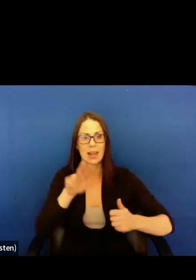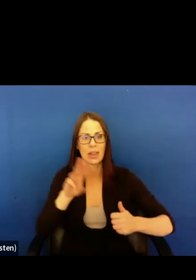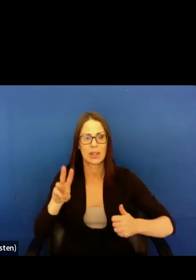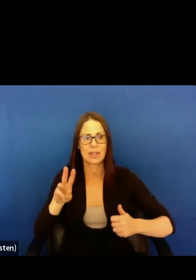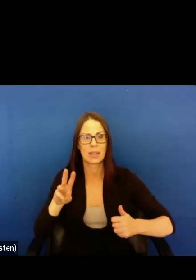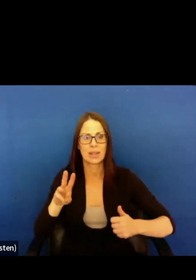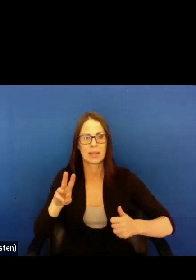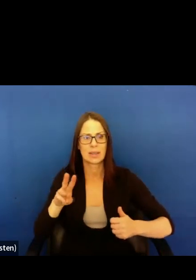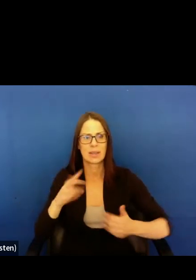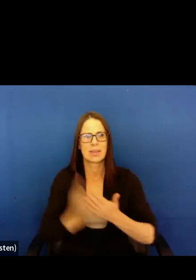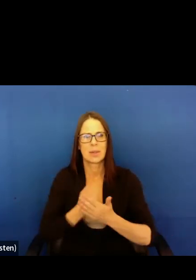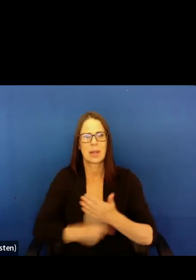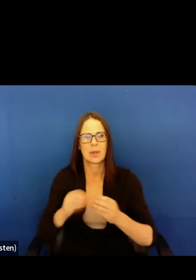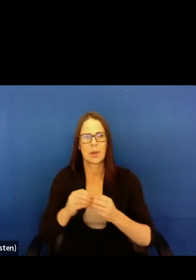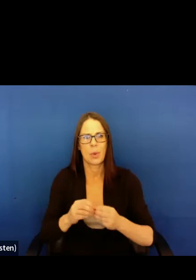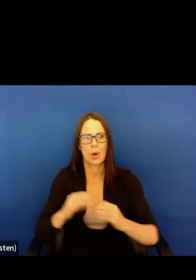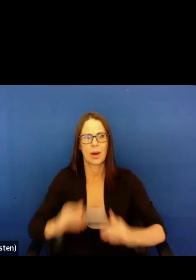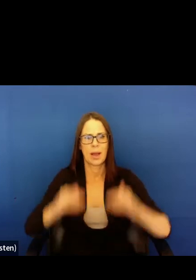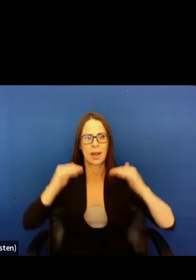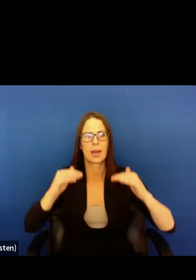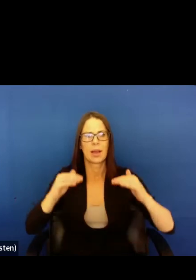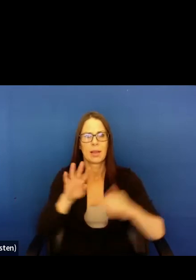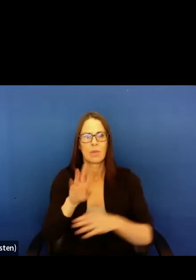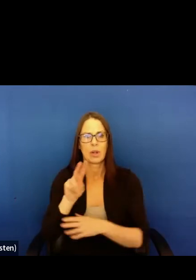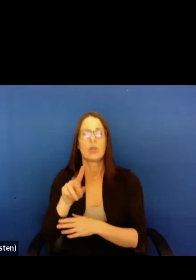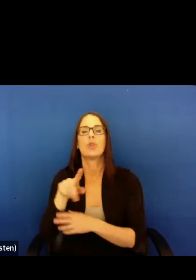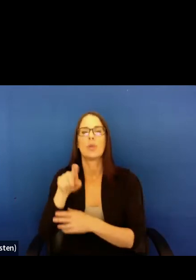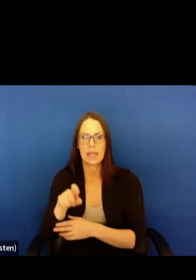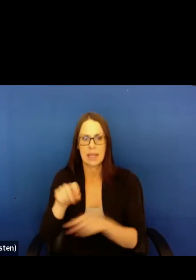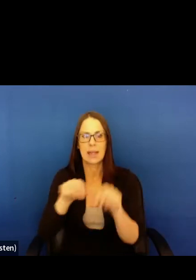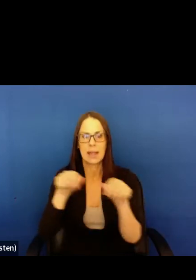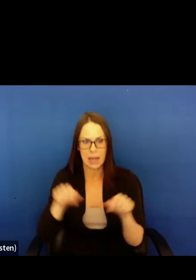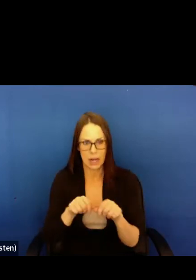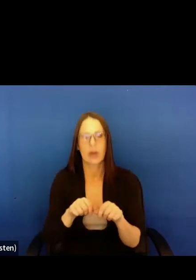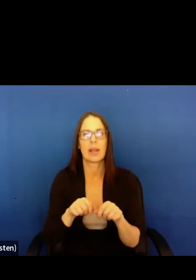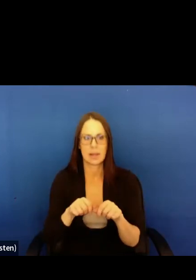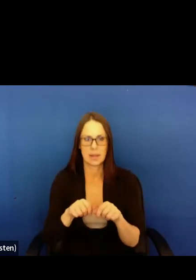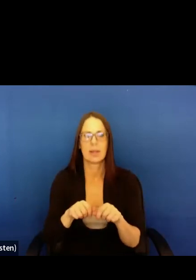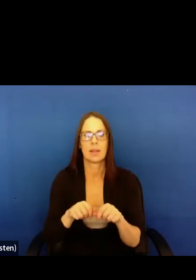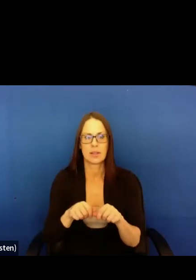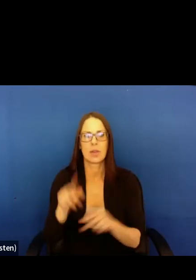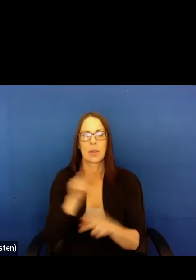42. You need an area that's 30 inches so that you can have interaction with people that may be in a wheelchair.